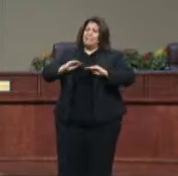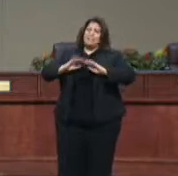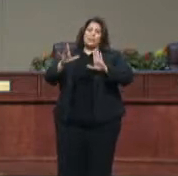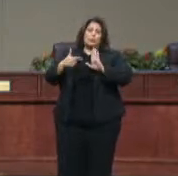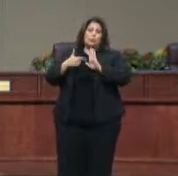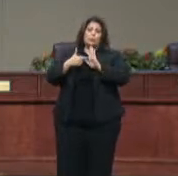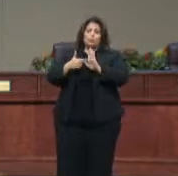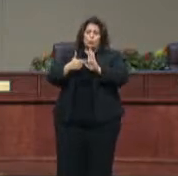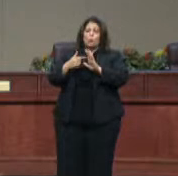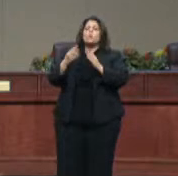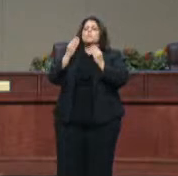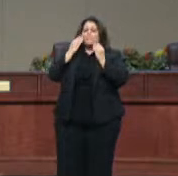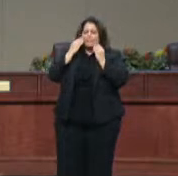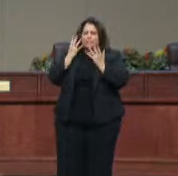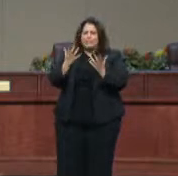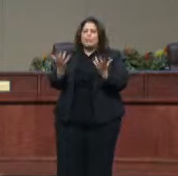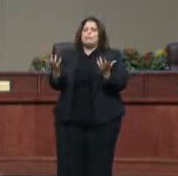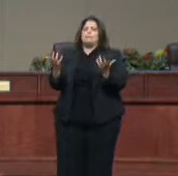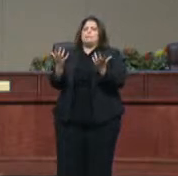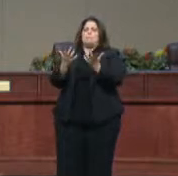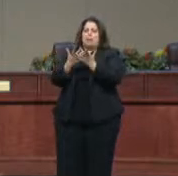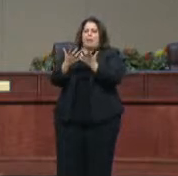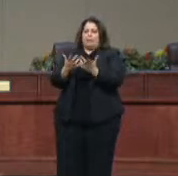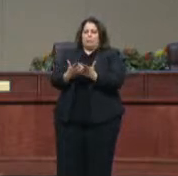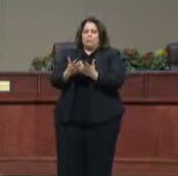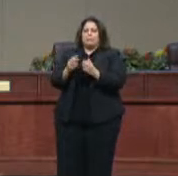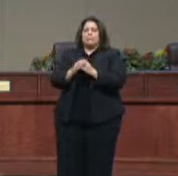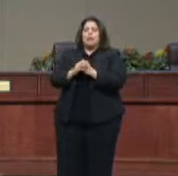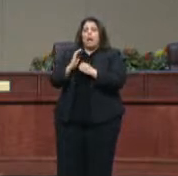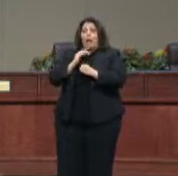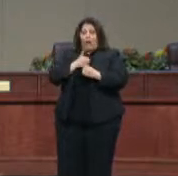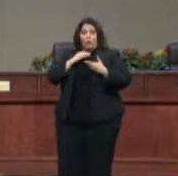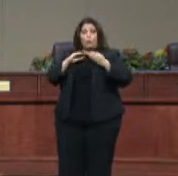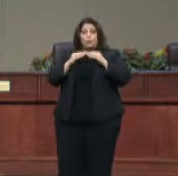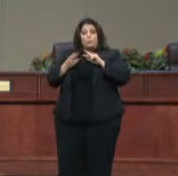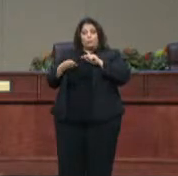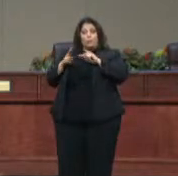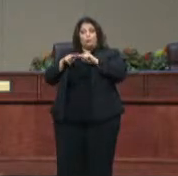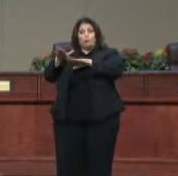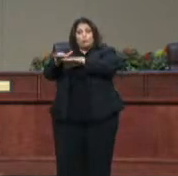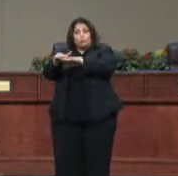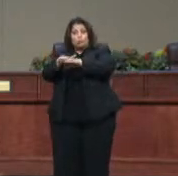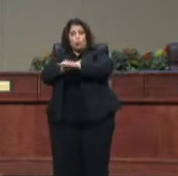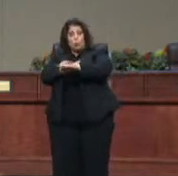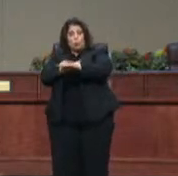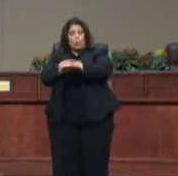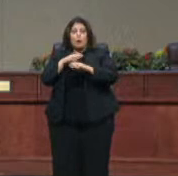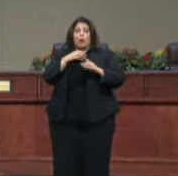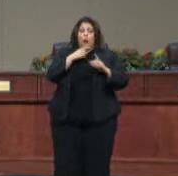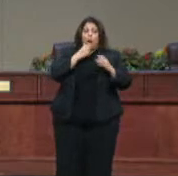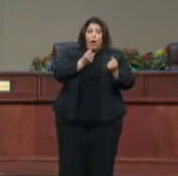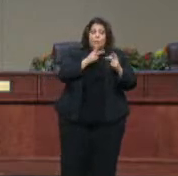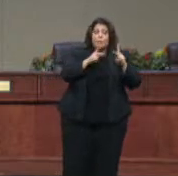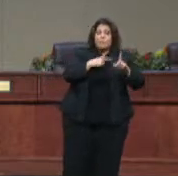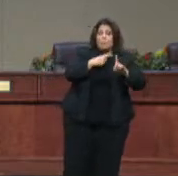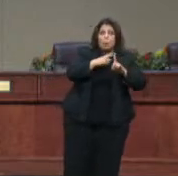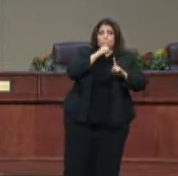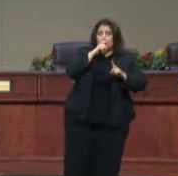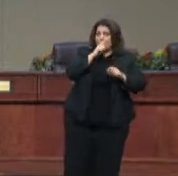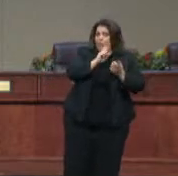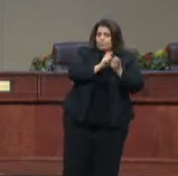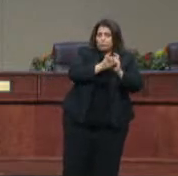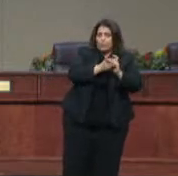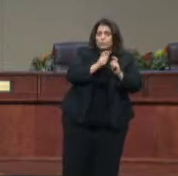data is matching, that our numbers are increasing slowly, although our positivity rate hasn't changed, and the